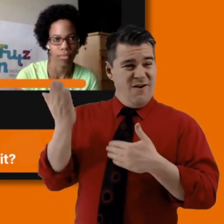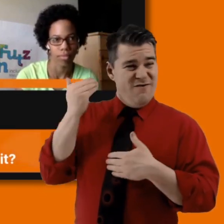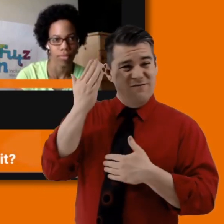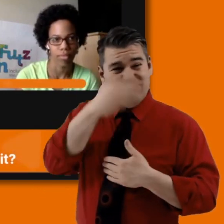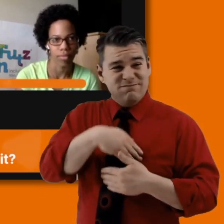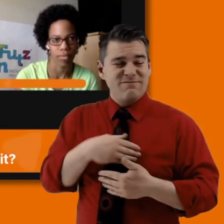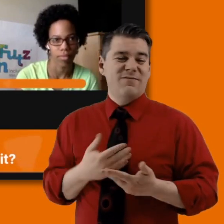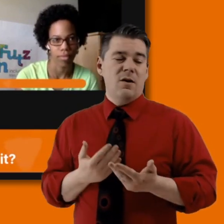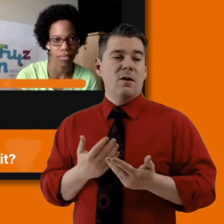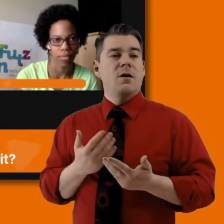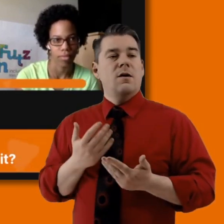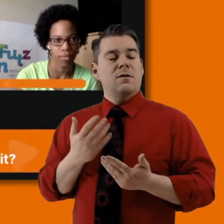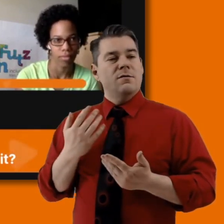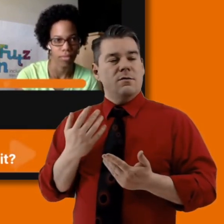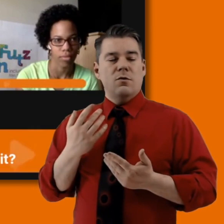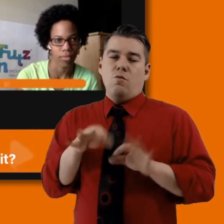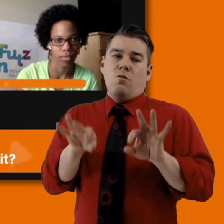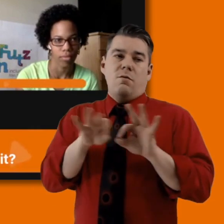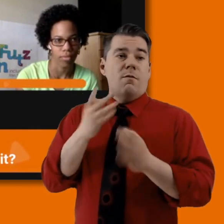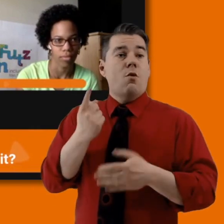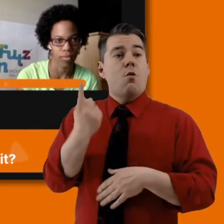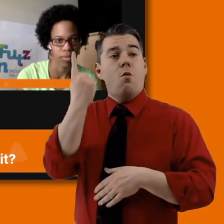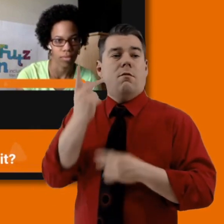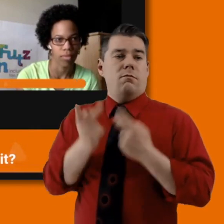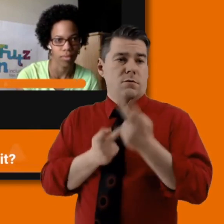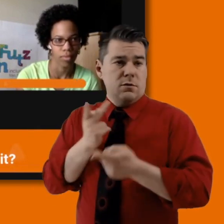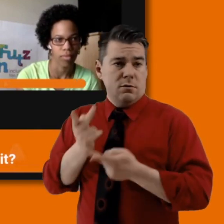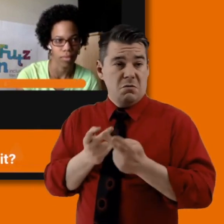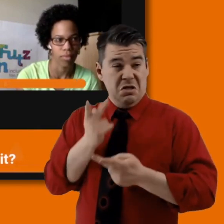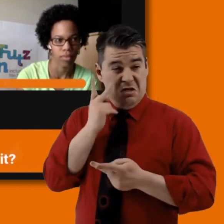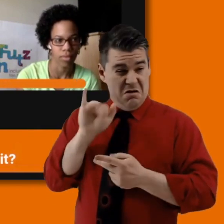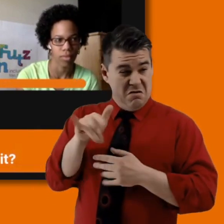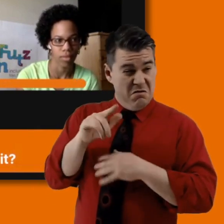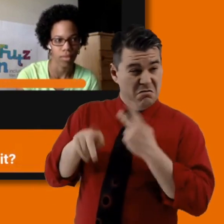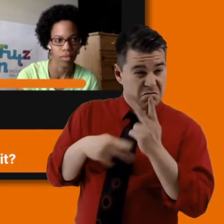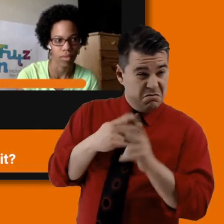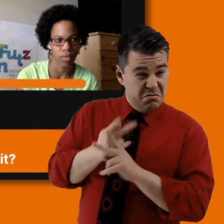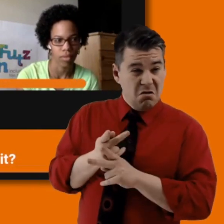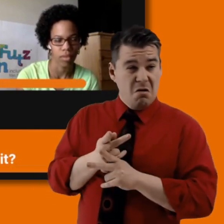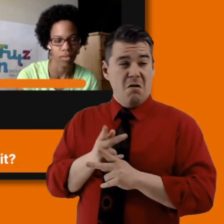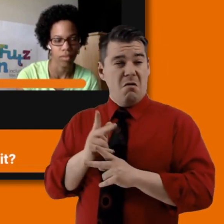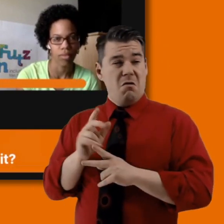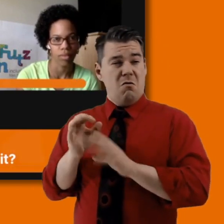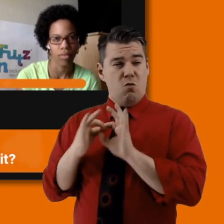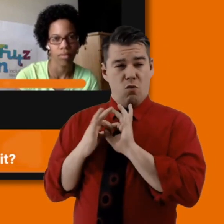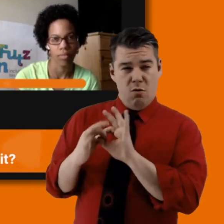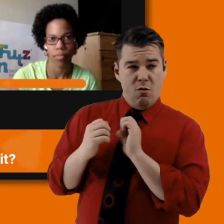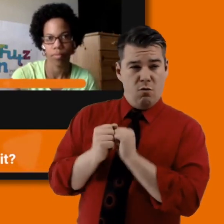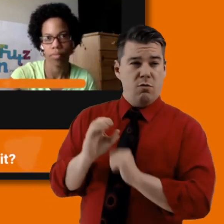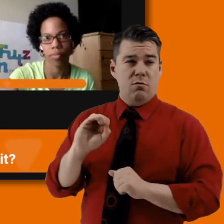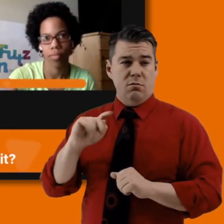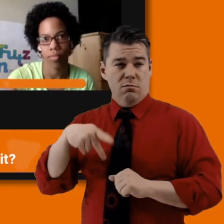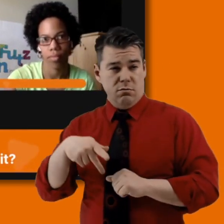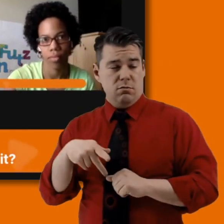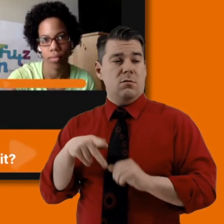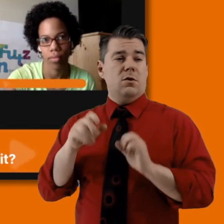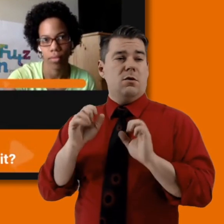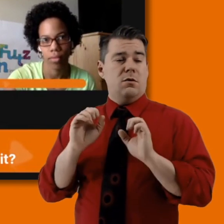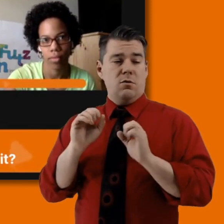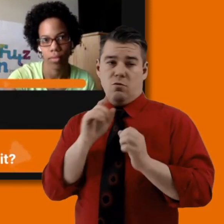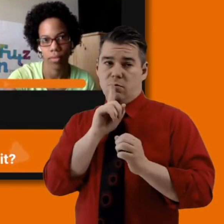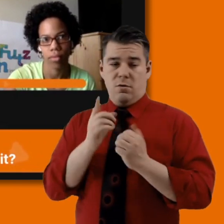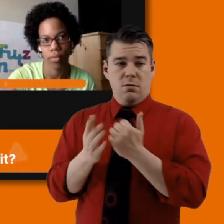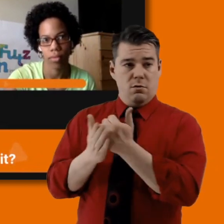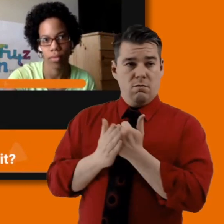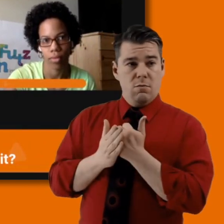think it's always worth at least just one visit, just to see if that style of working with a practitioner is something that speaks to you, because